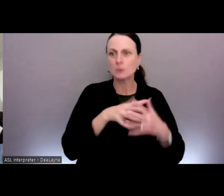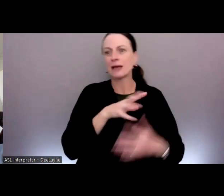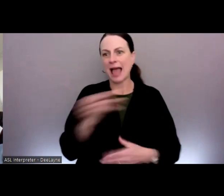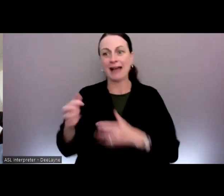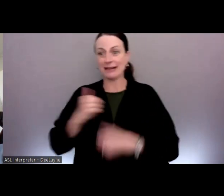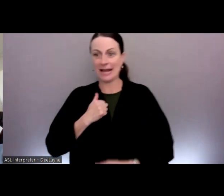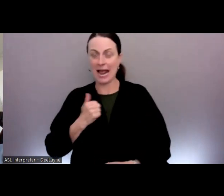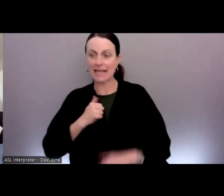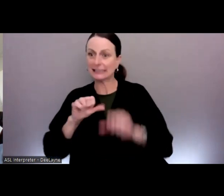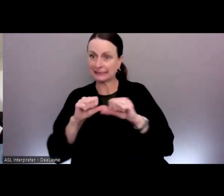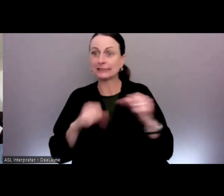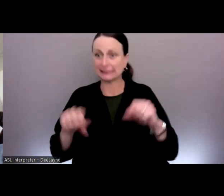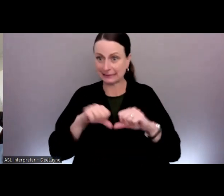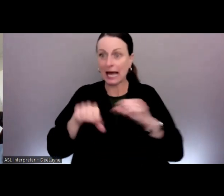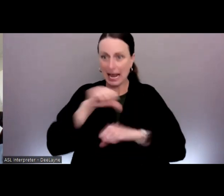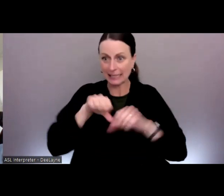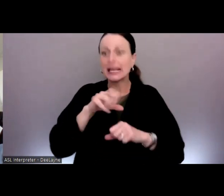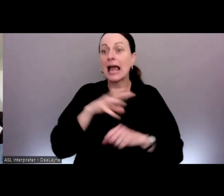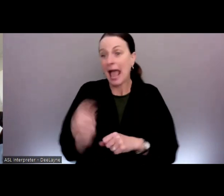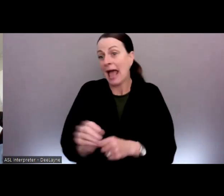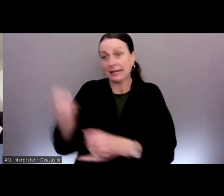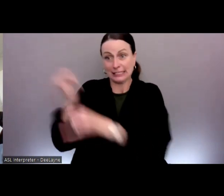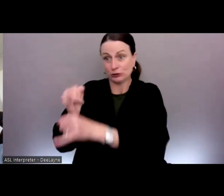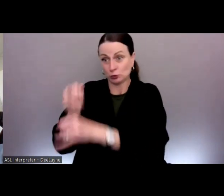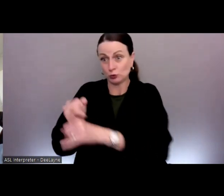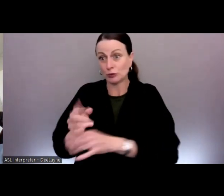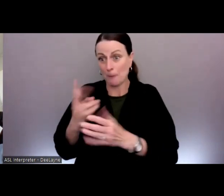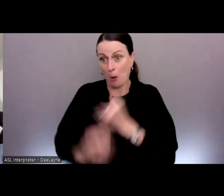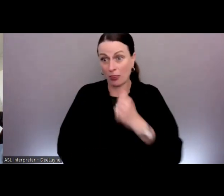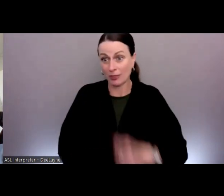societies and institutions.